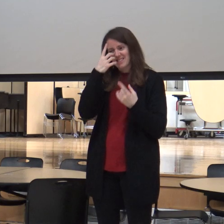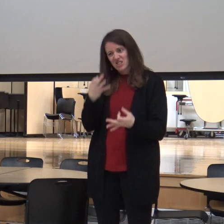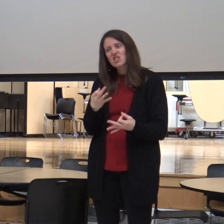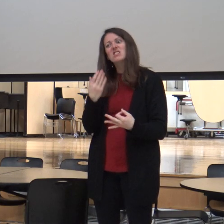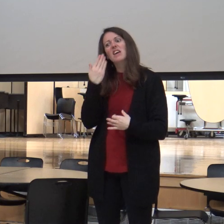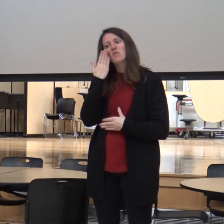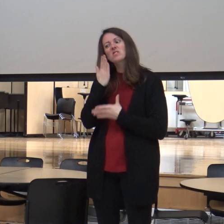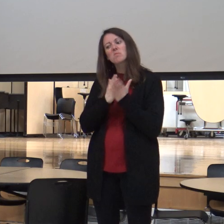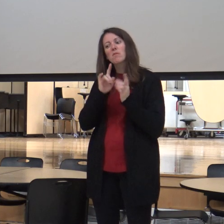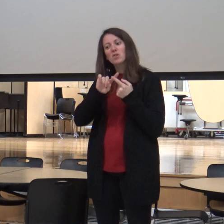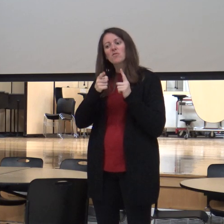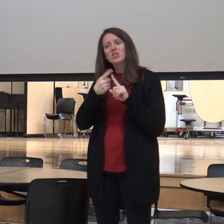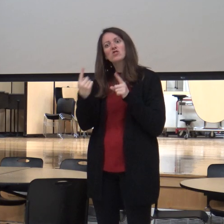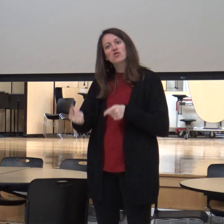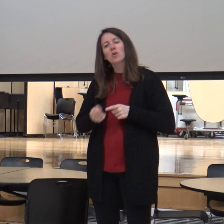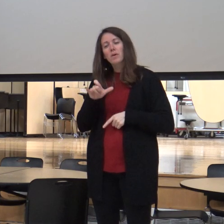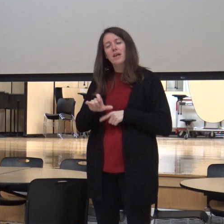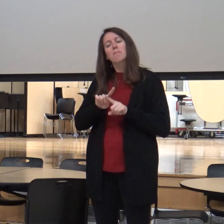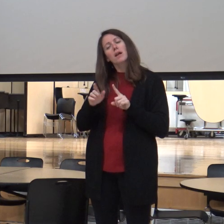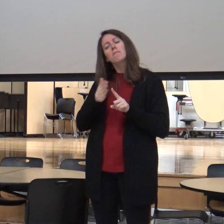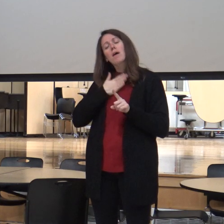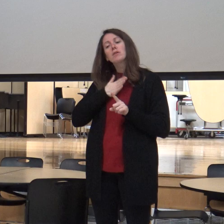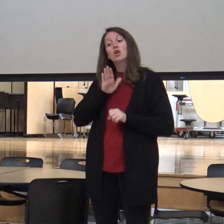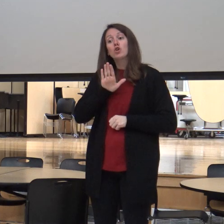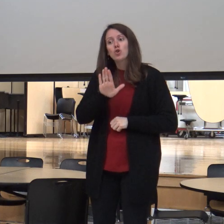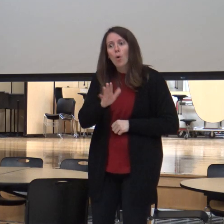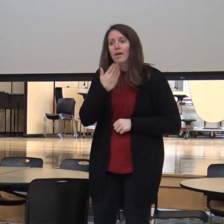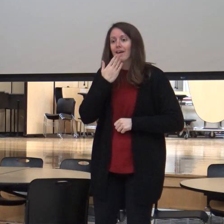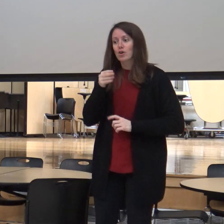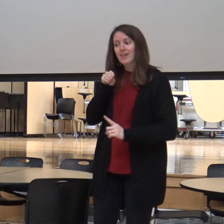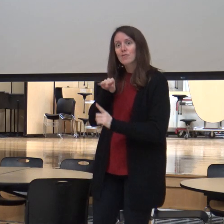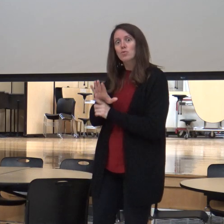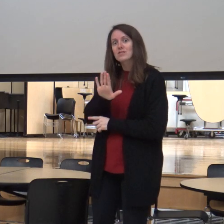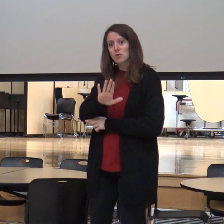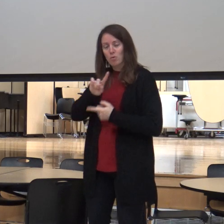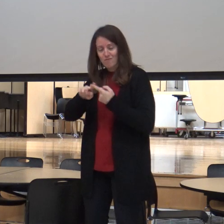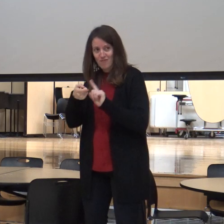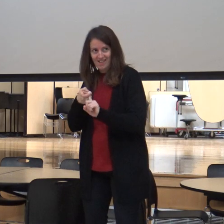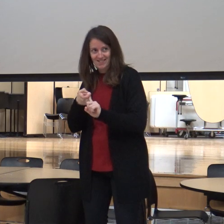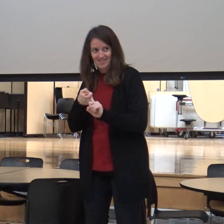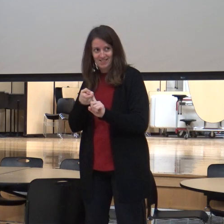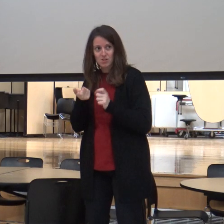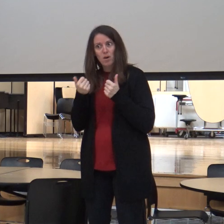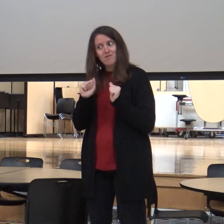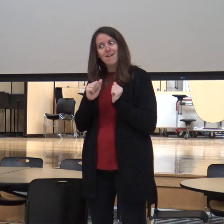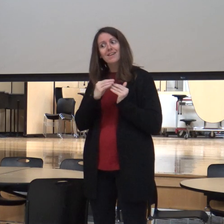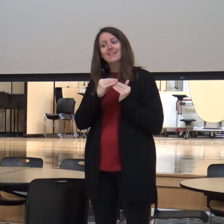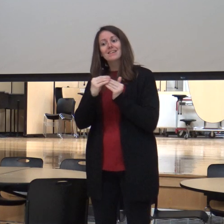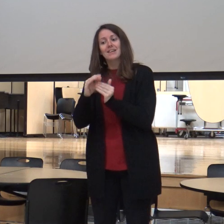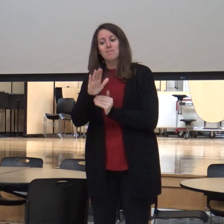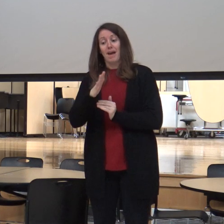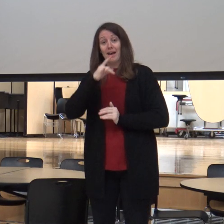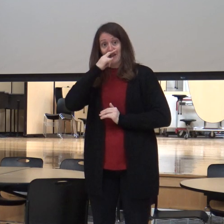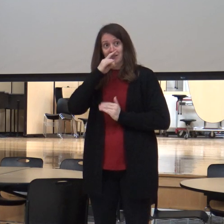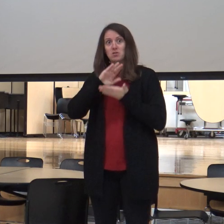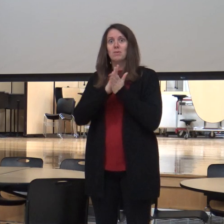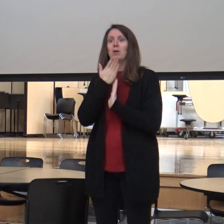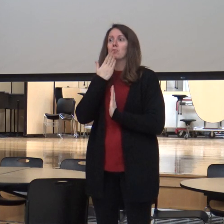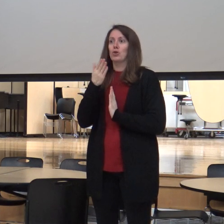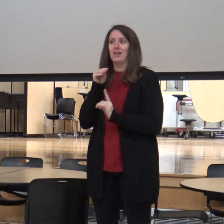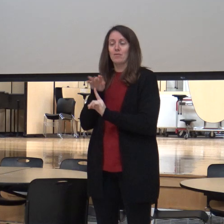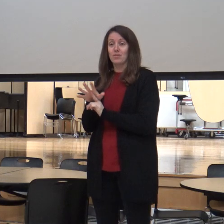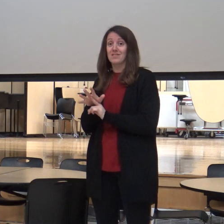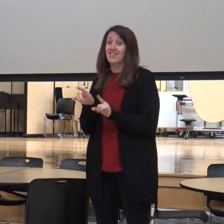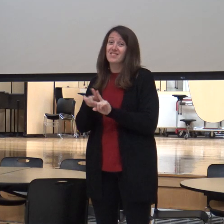know, with some things, so I'm glad that you're a good influence on them. I try to steer them and hope that they can be a good influence. Also knowing that